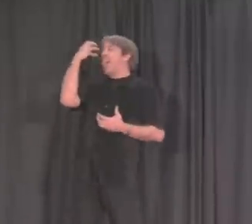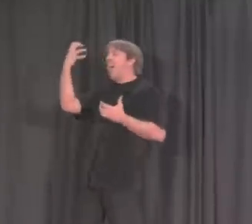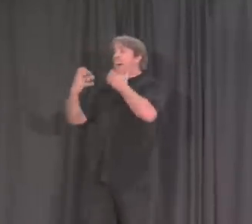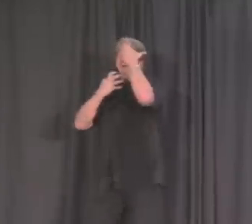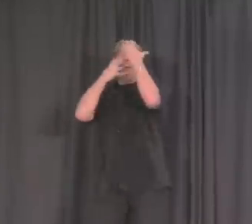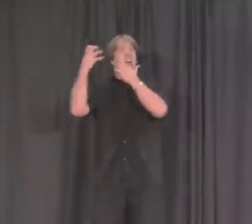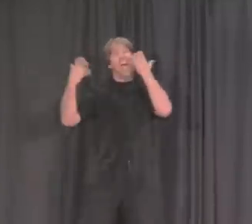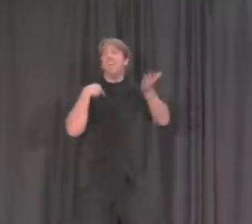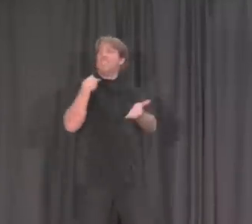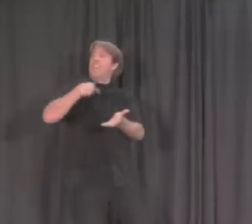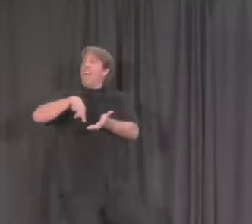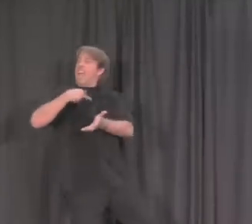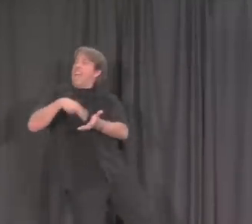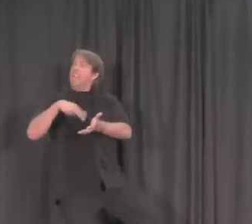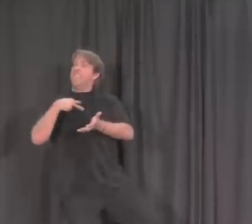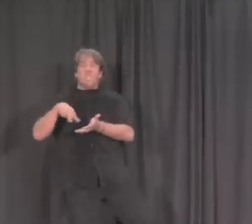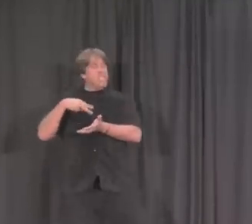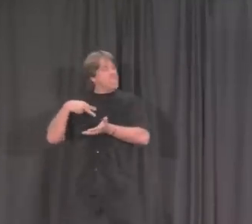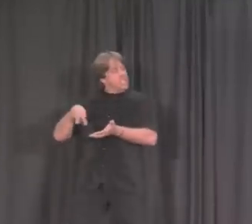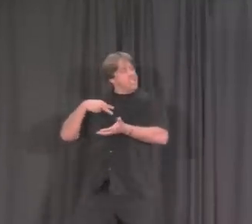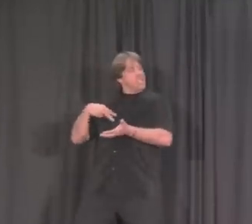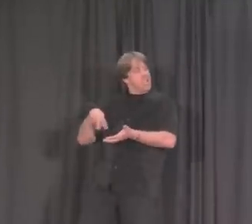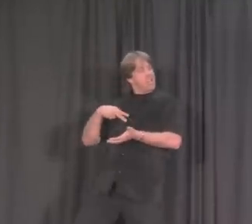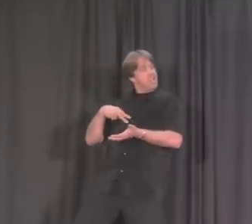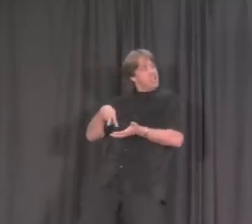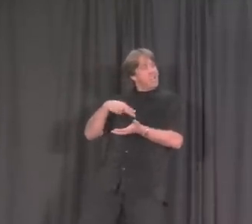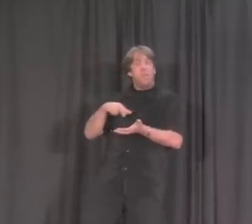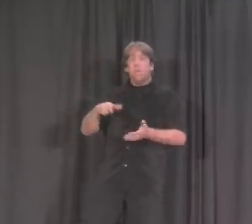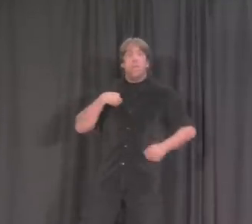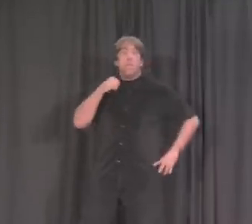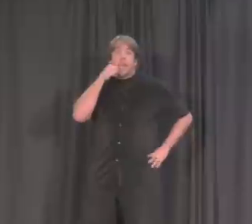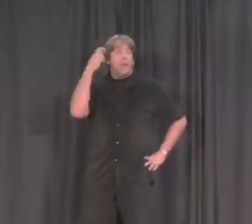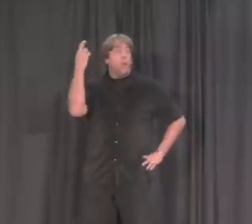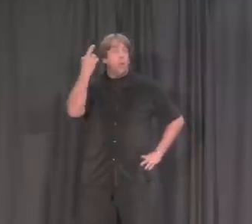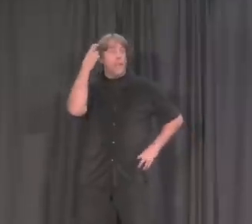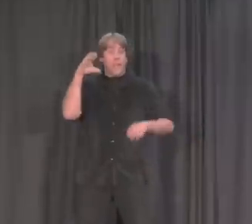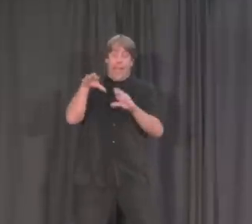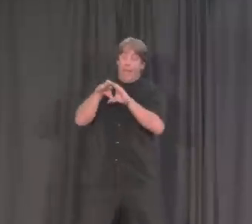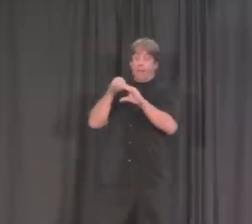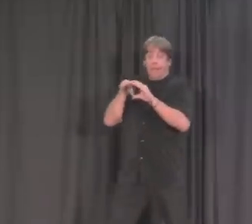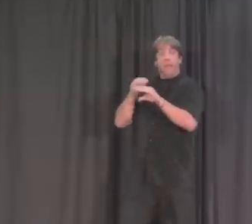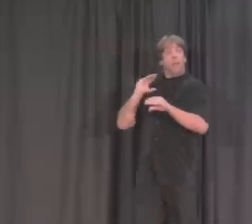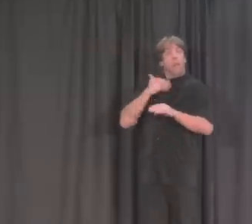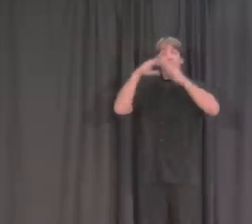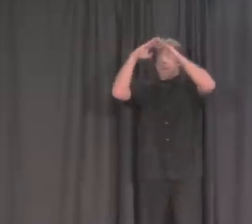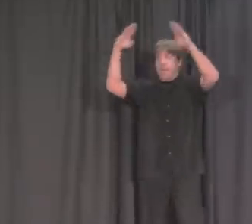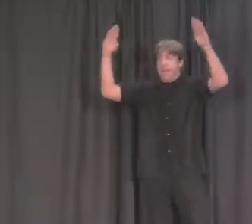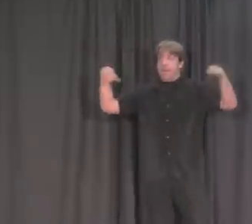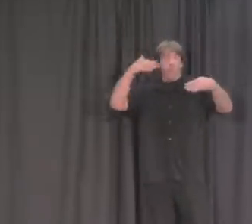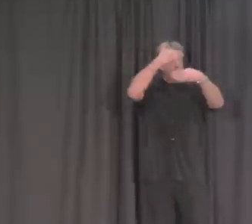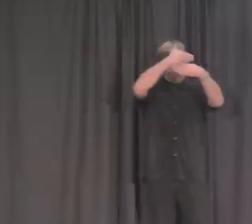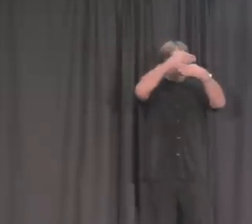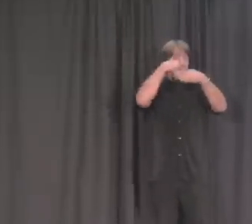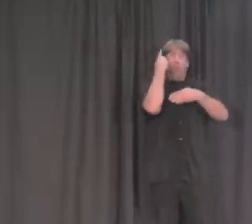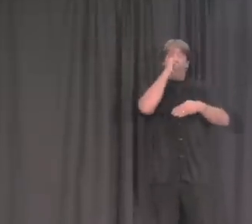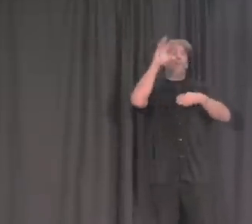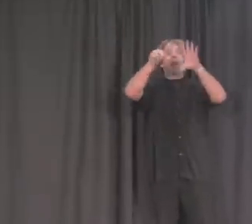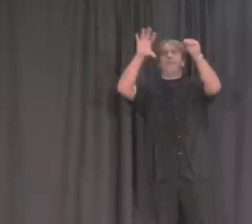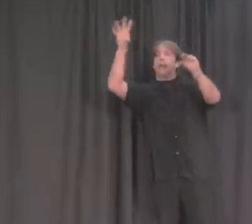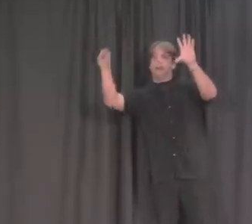Yeah! I started entertaining myself. It's like a discotheque. I didn't realize that outside there were